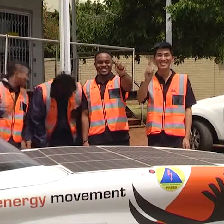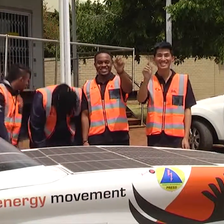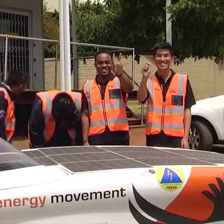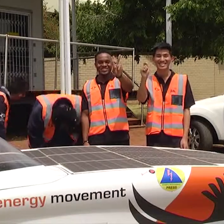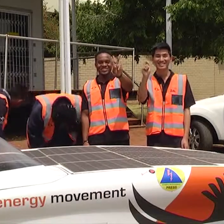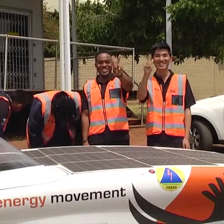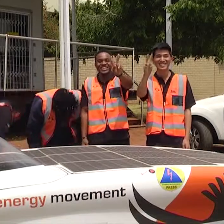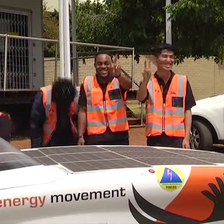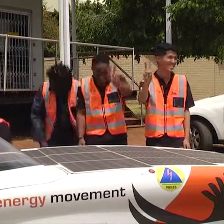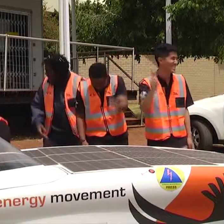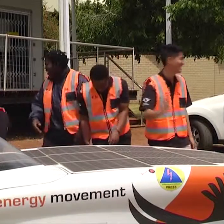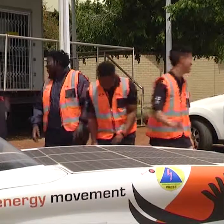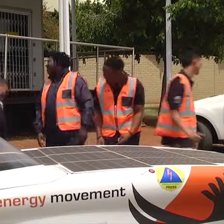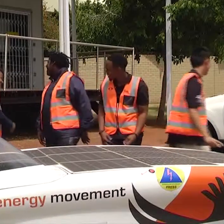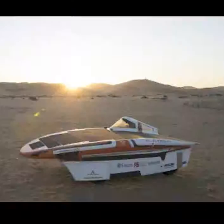DTV.